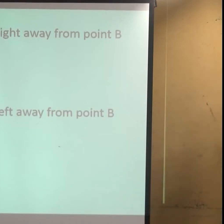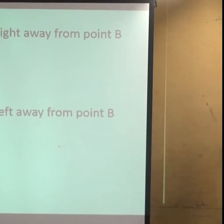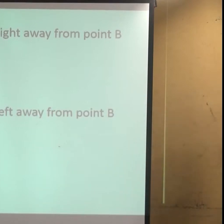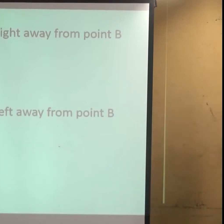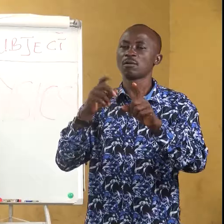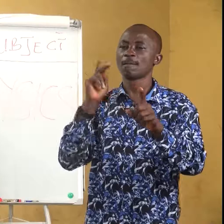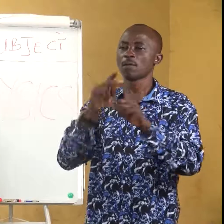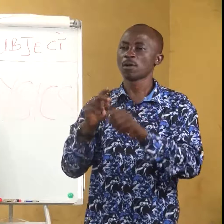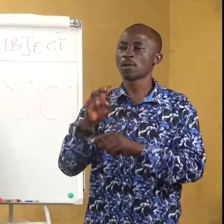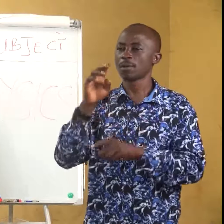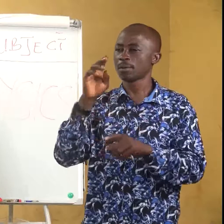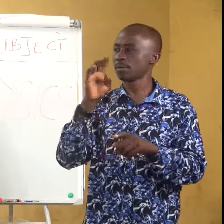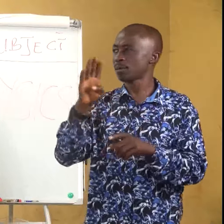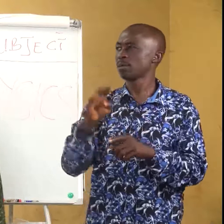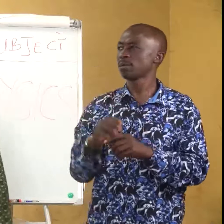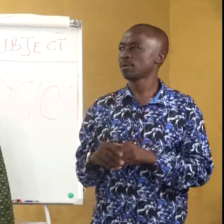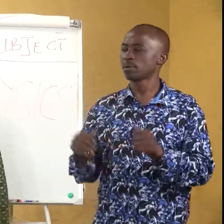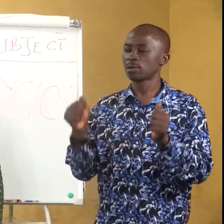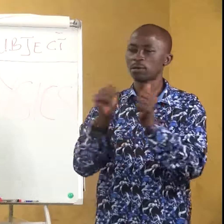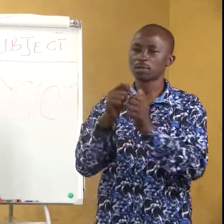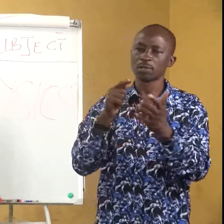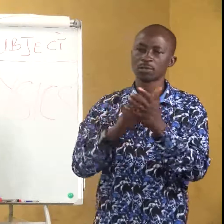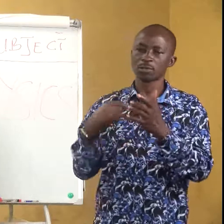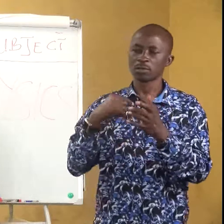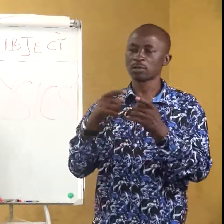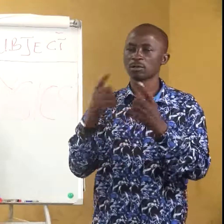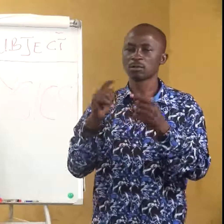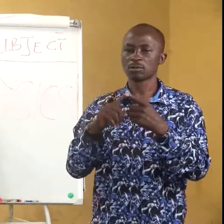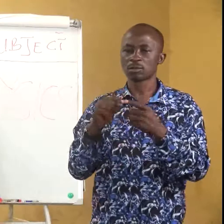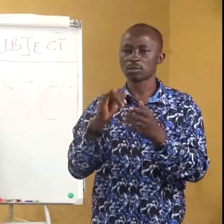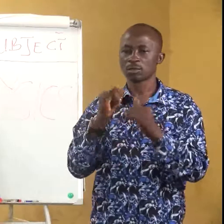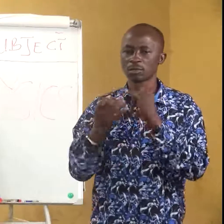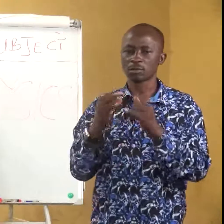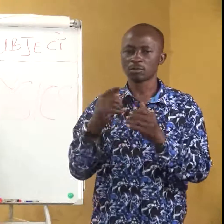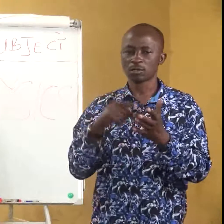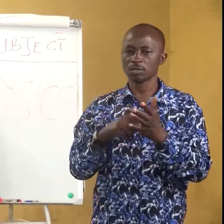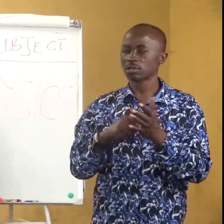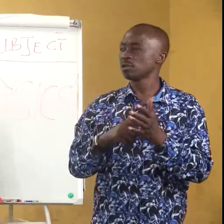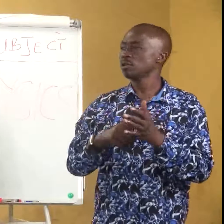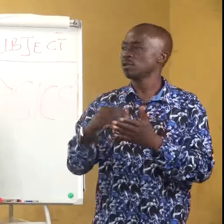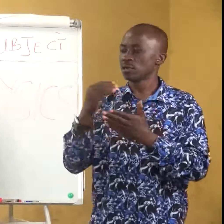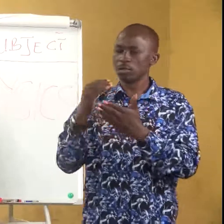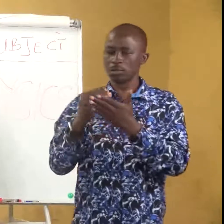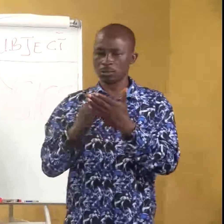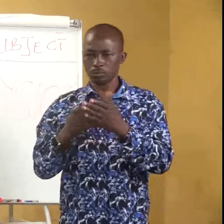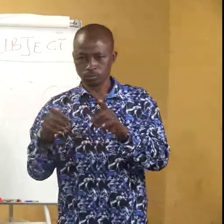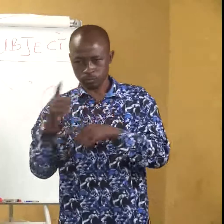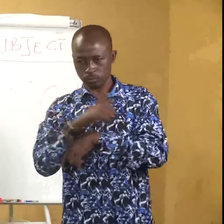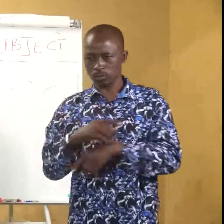B. With this, we have come to the end of the lesson for today. I will